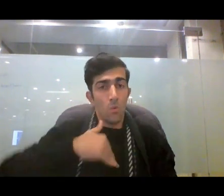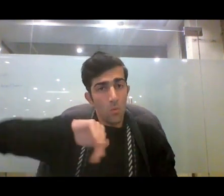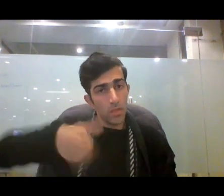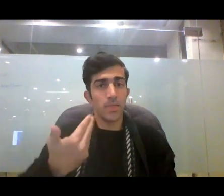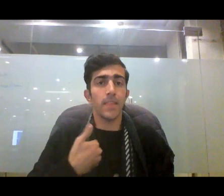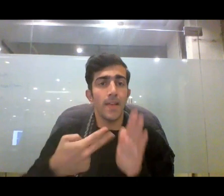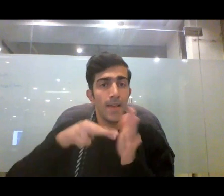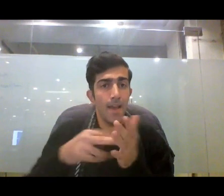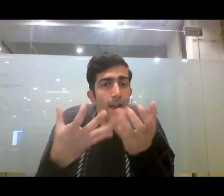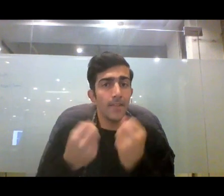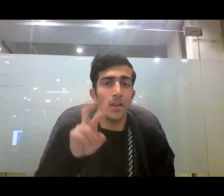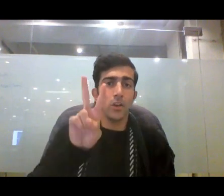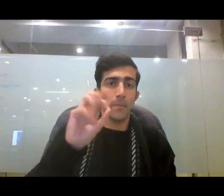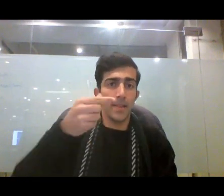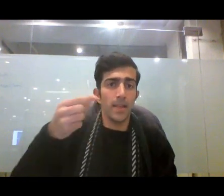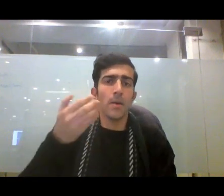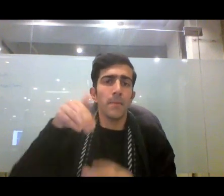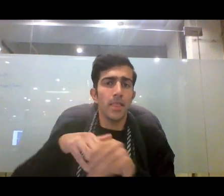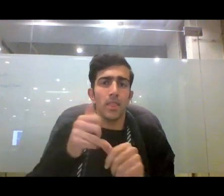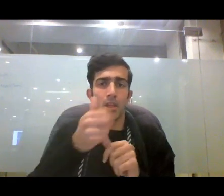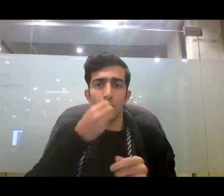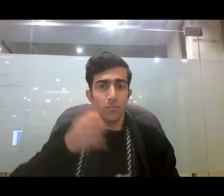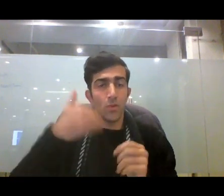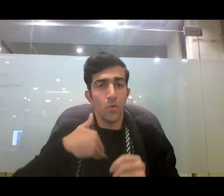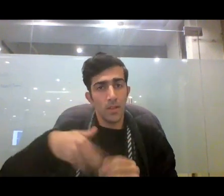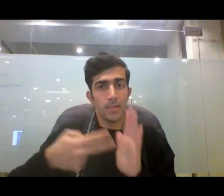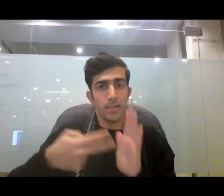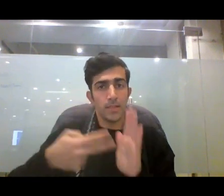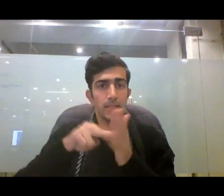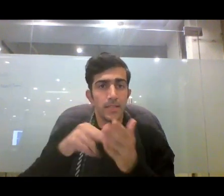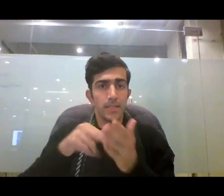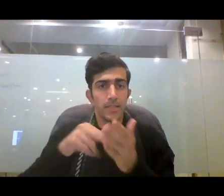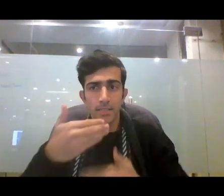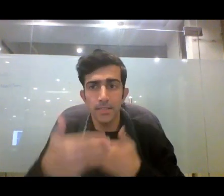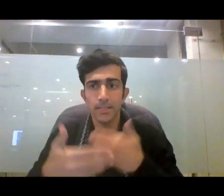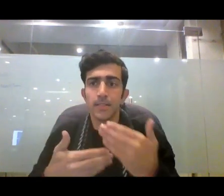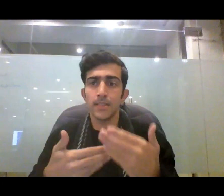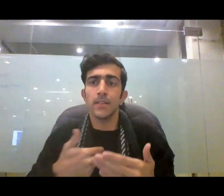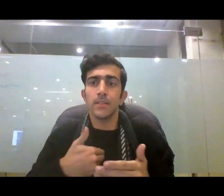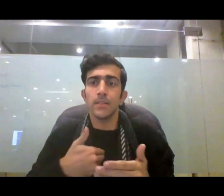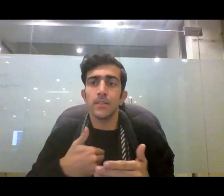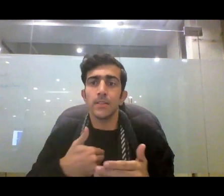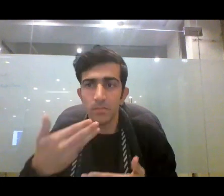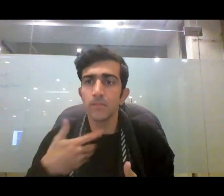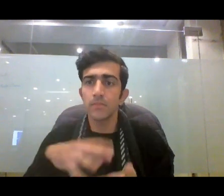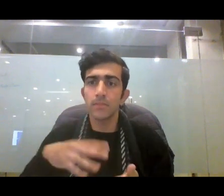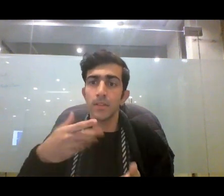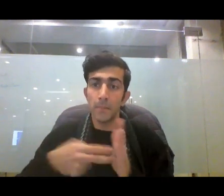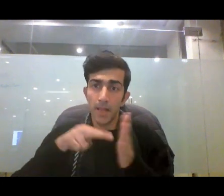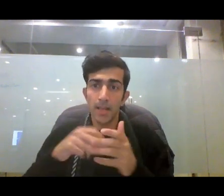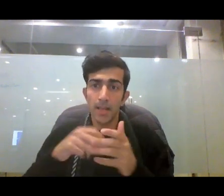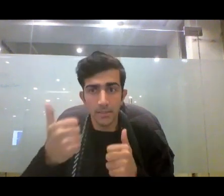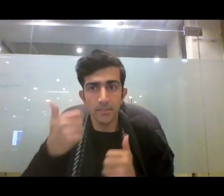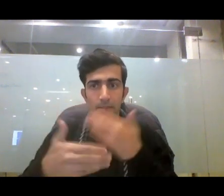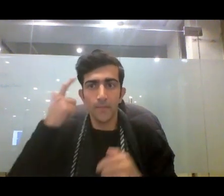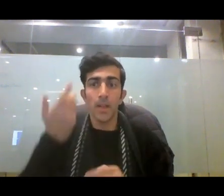technology, and I started learning about the graphic designing skill, because as a special person, or everyone must have a